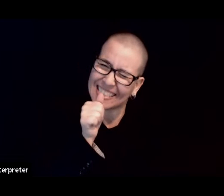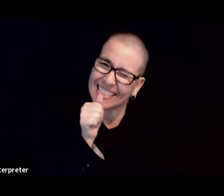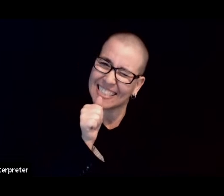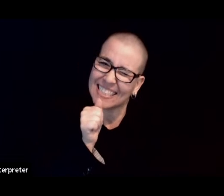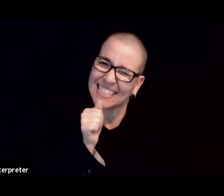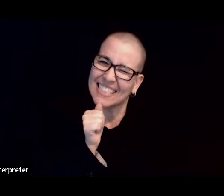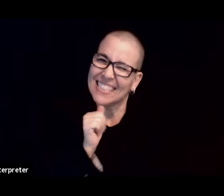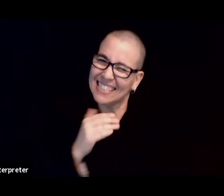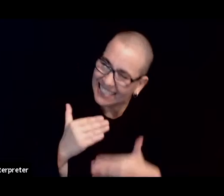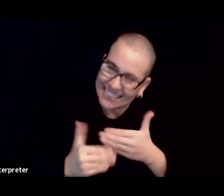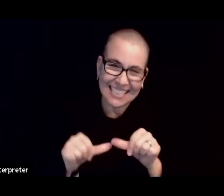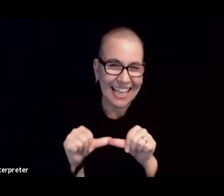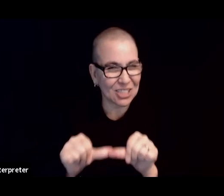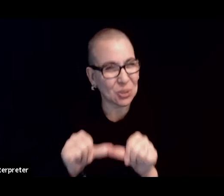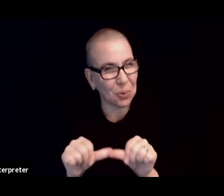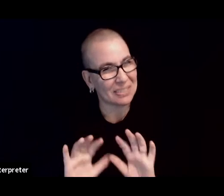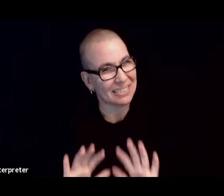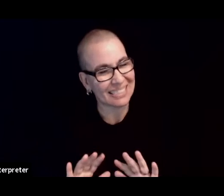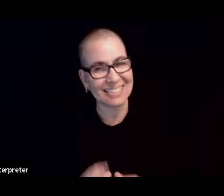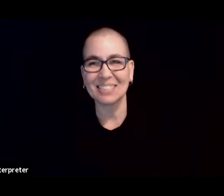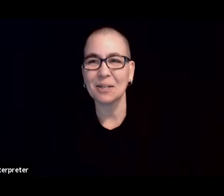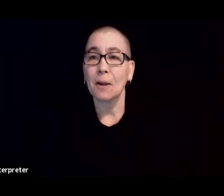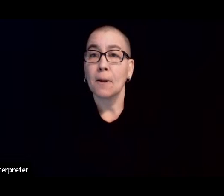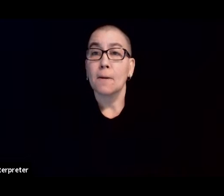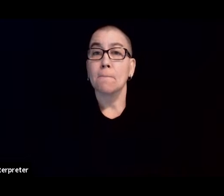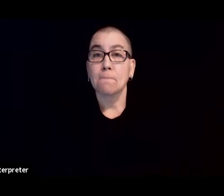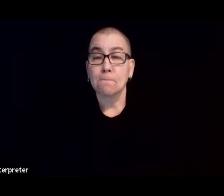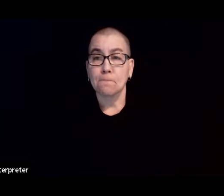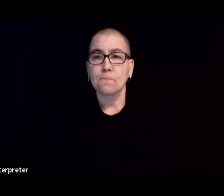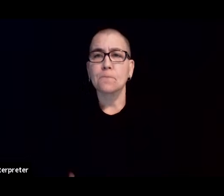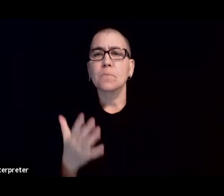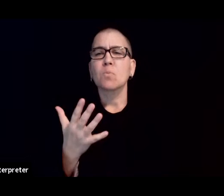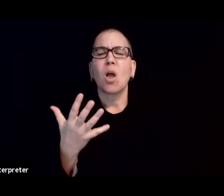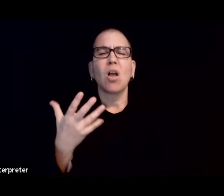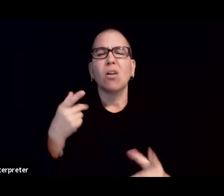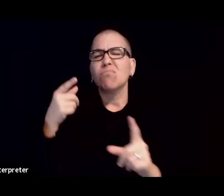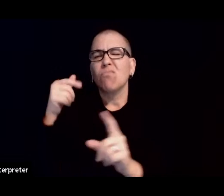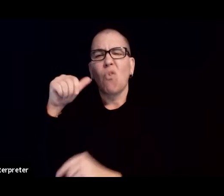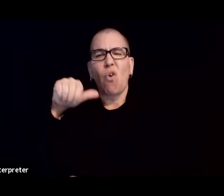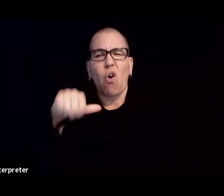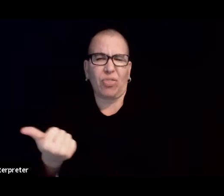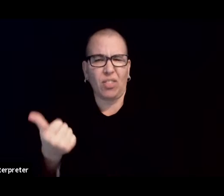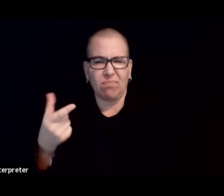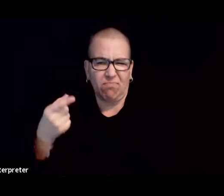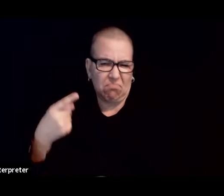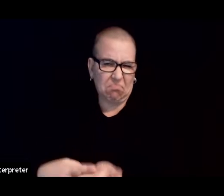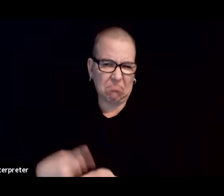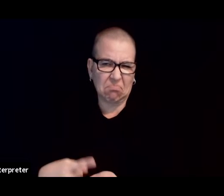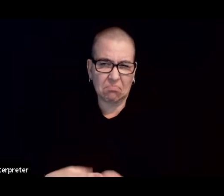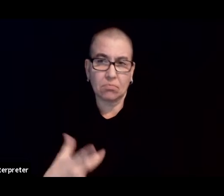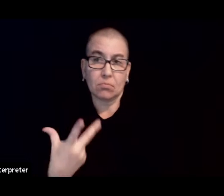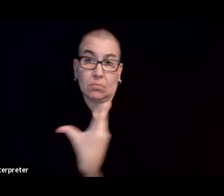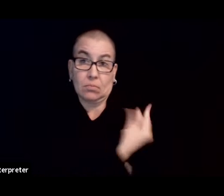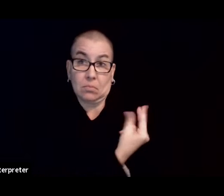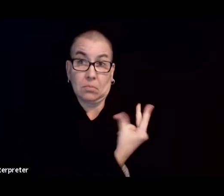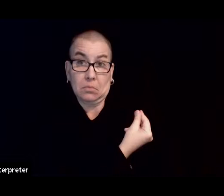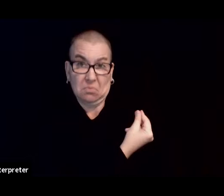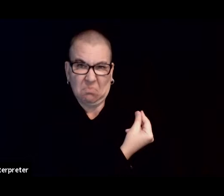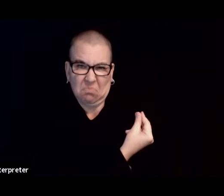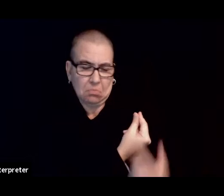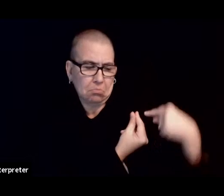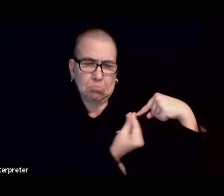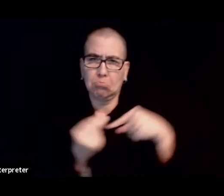to discuss briefly has to do with the amount of vaccine within the Pfizer vials. As you may have seen in